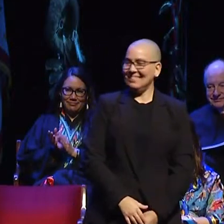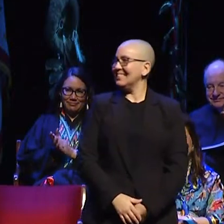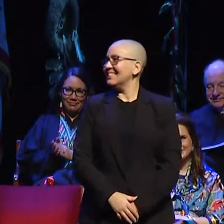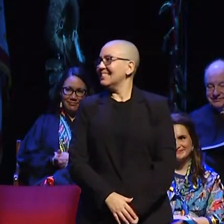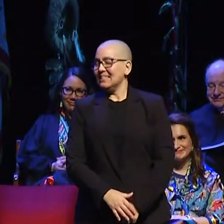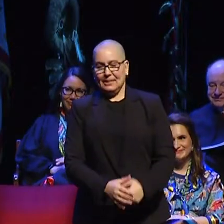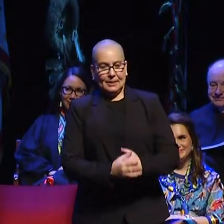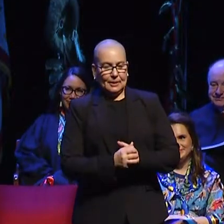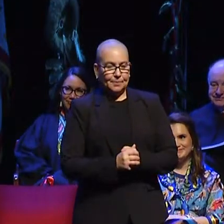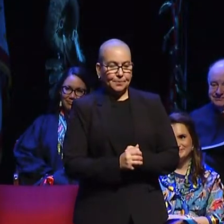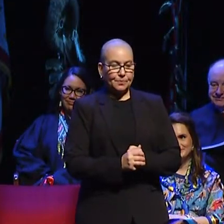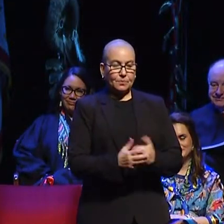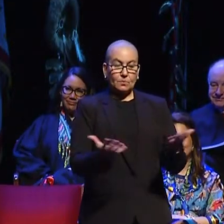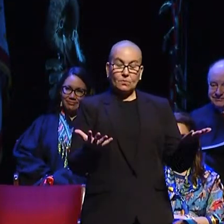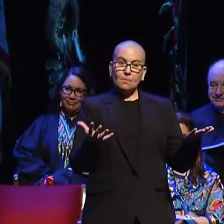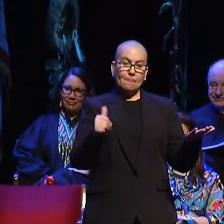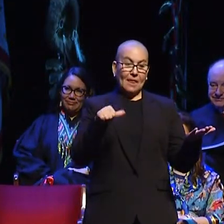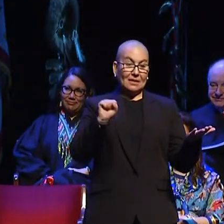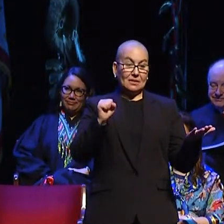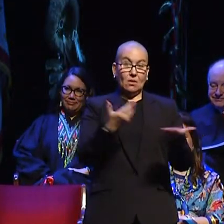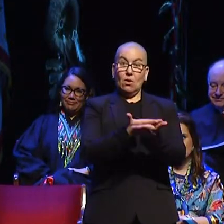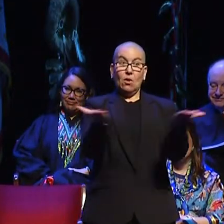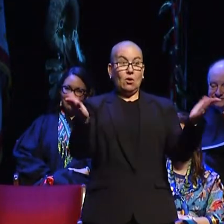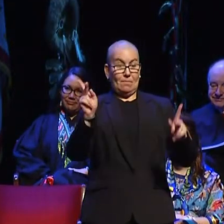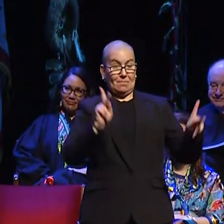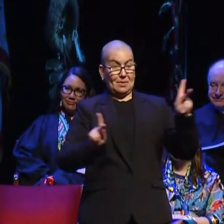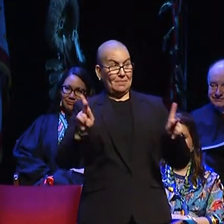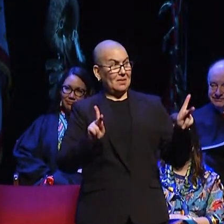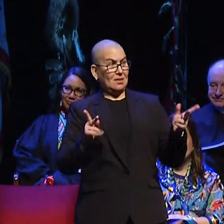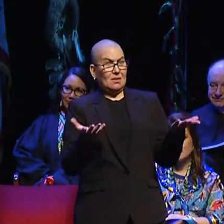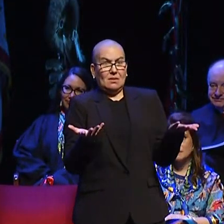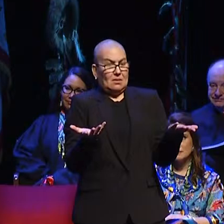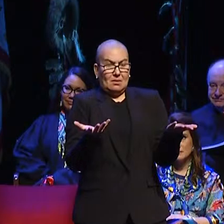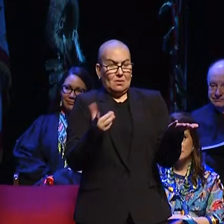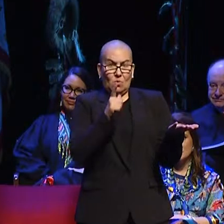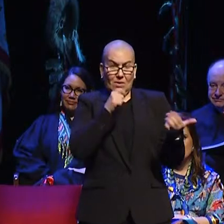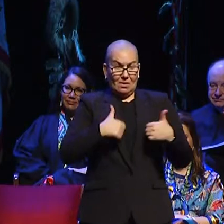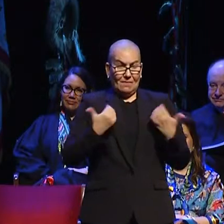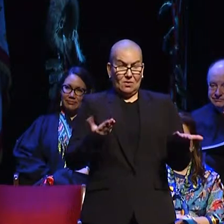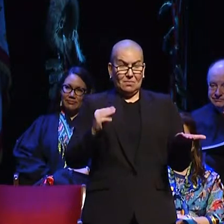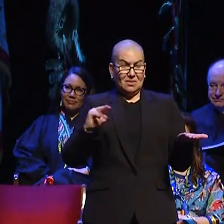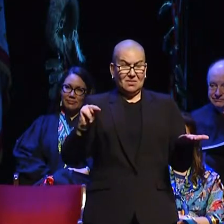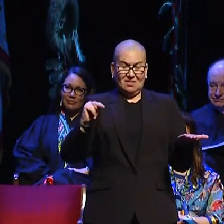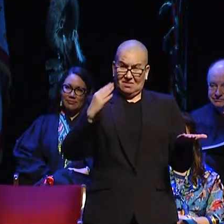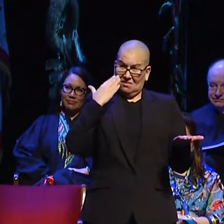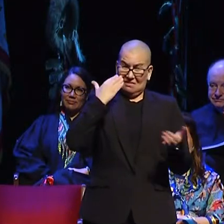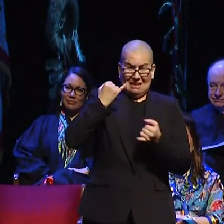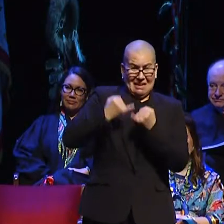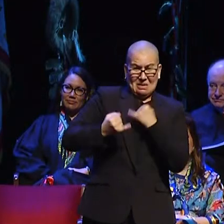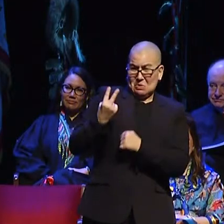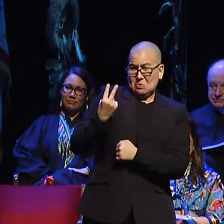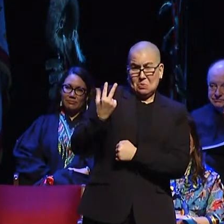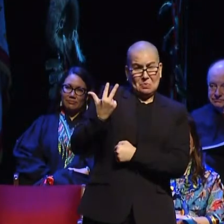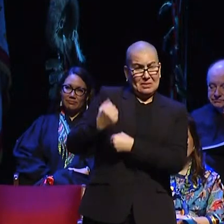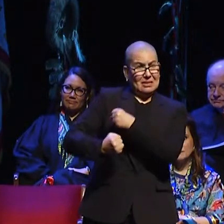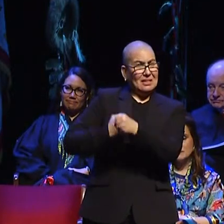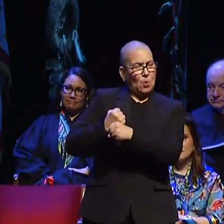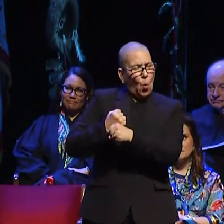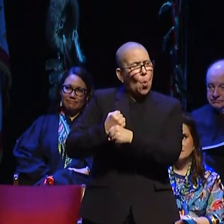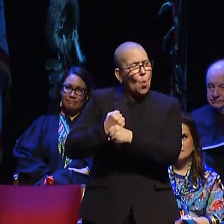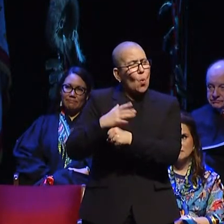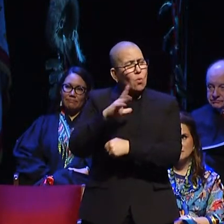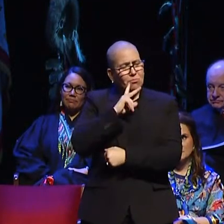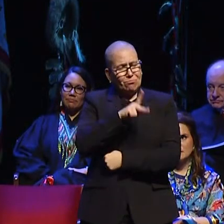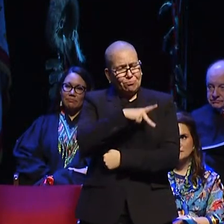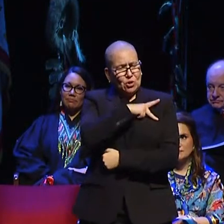And just like all Minnesotans going about over these last difficult years, personal tragedy beset them. And as you heard, Lieutenant Governor